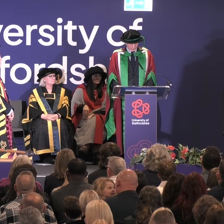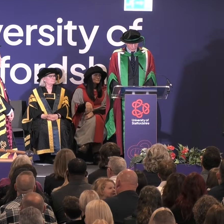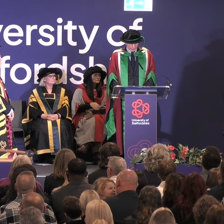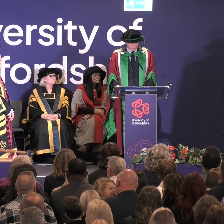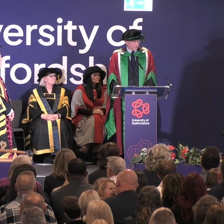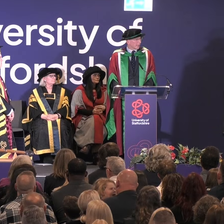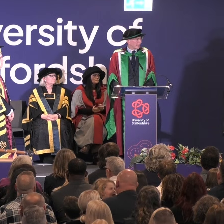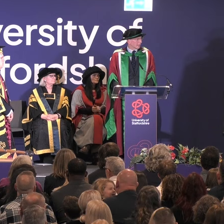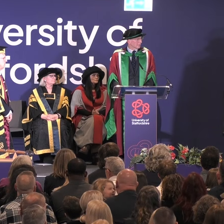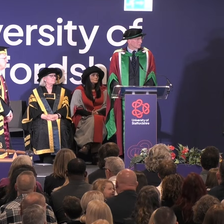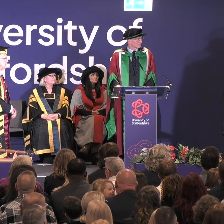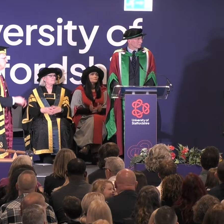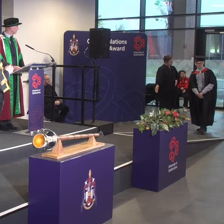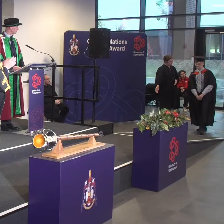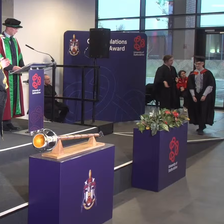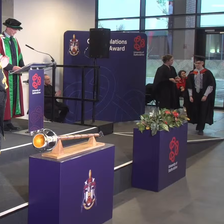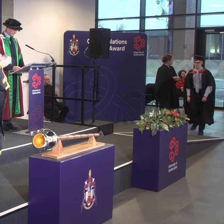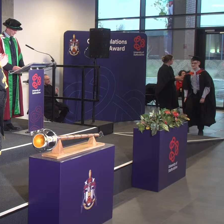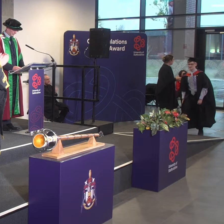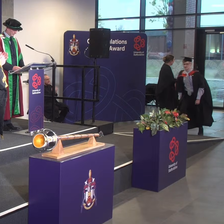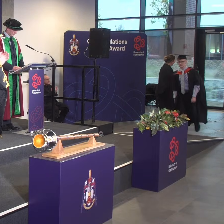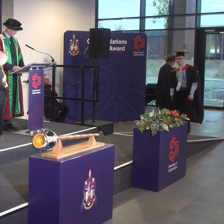Callum Jackson Hill.